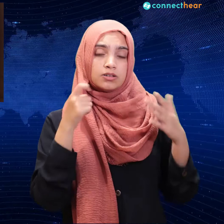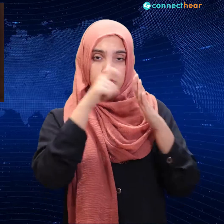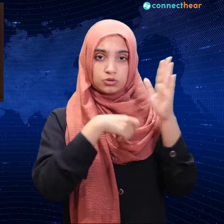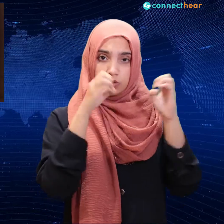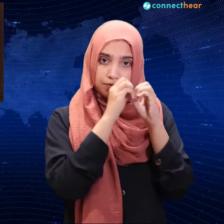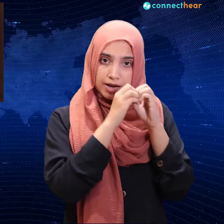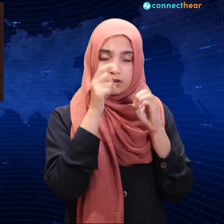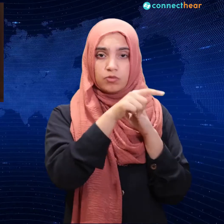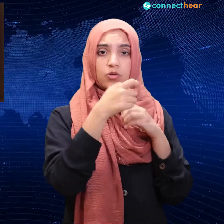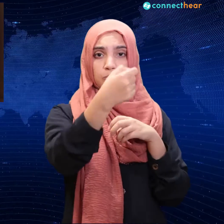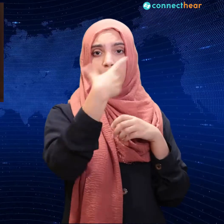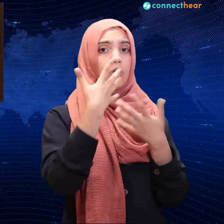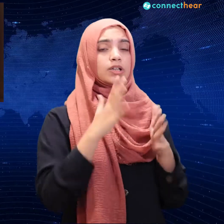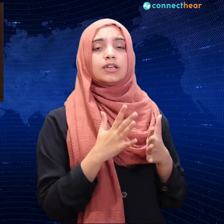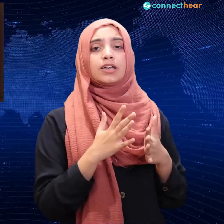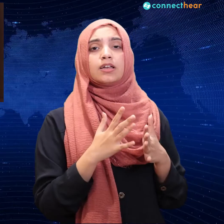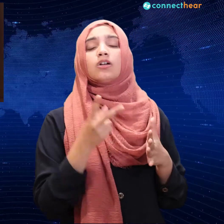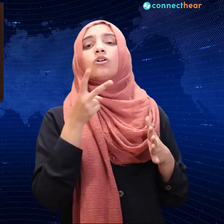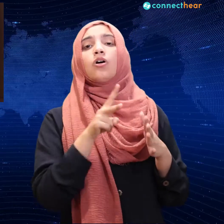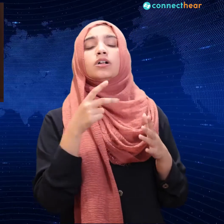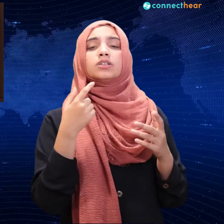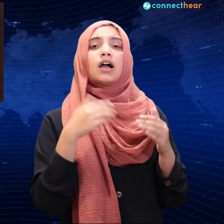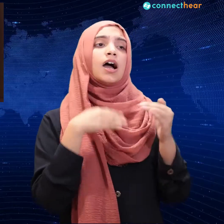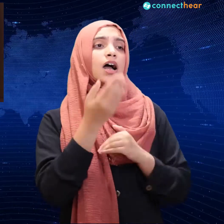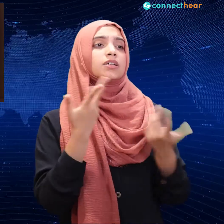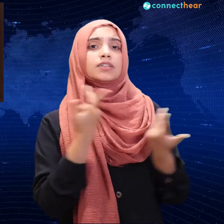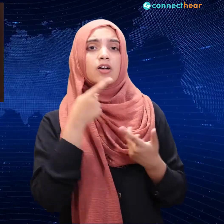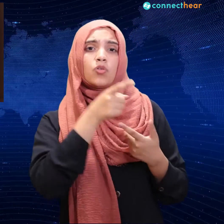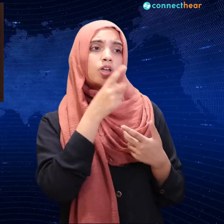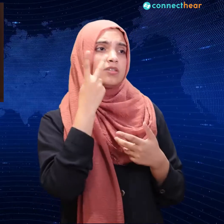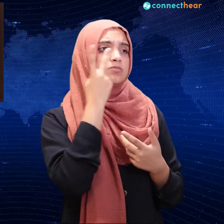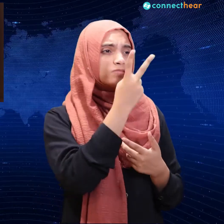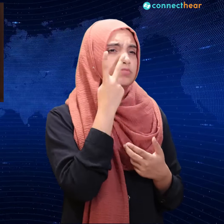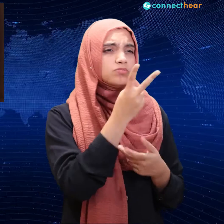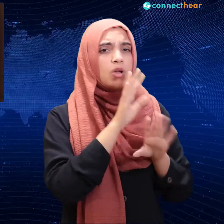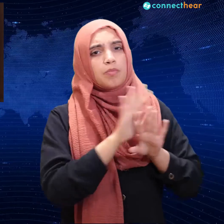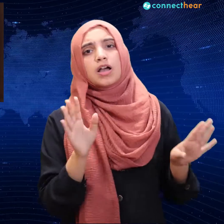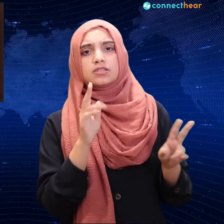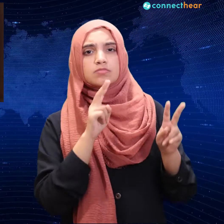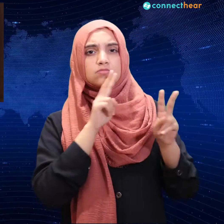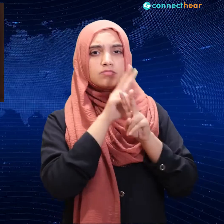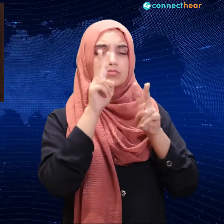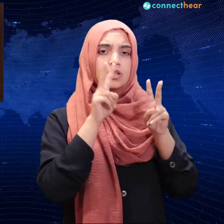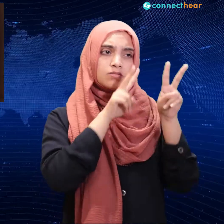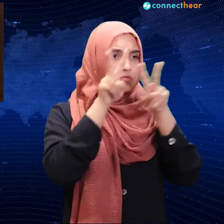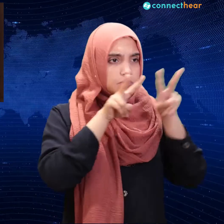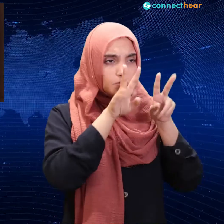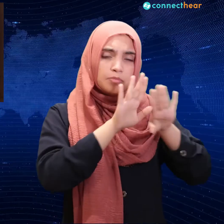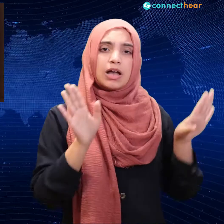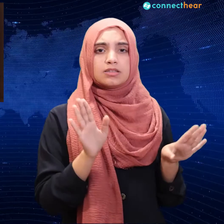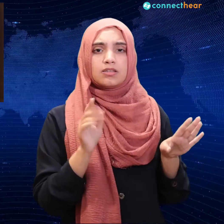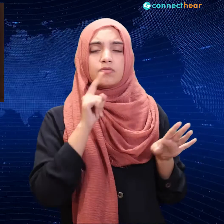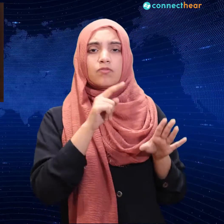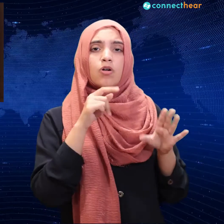call, I mean, what he's been through, I'm watching him, what he's been through. It's, you know, he's been